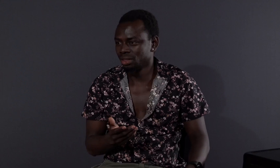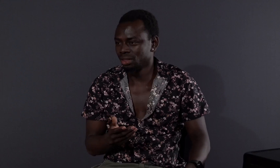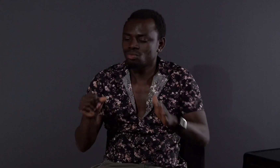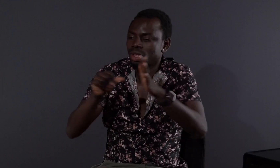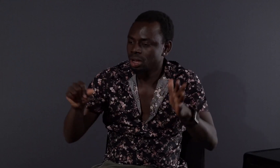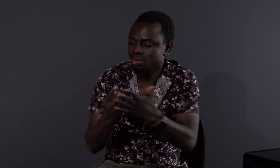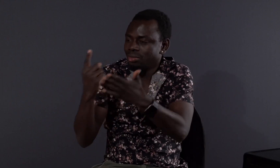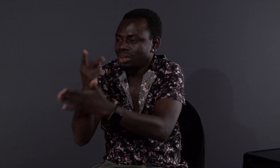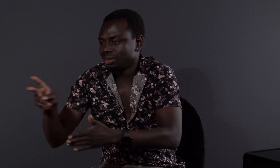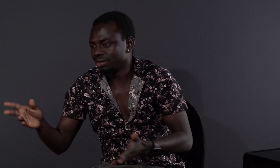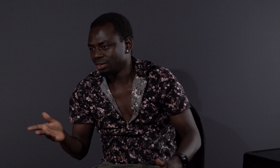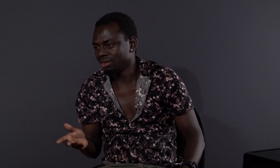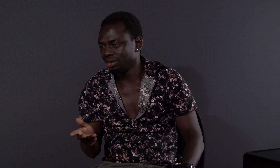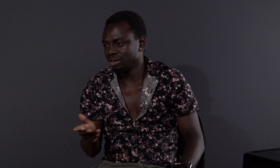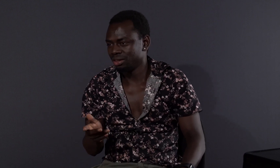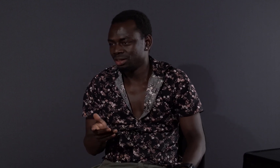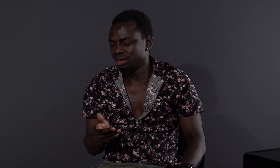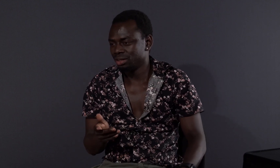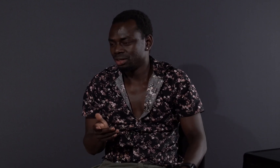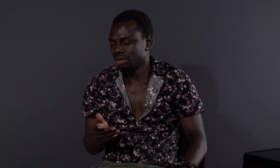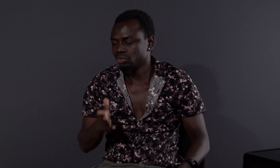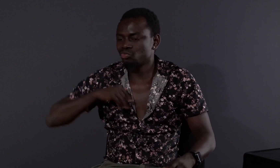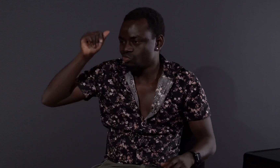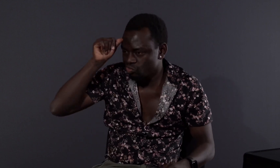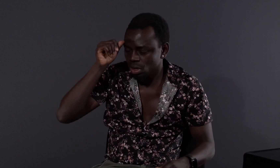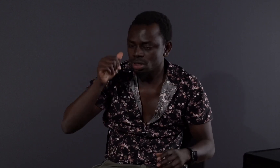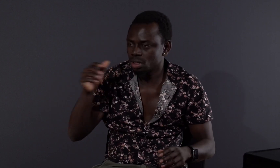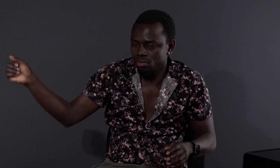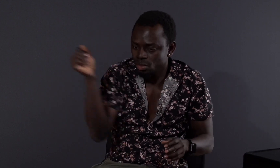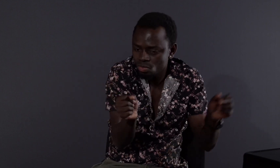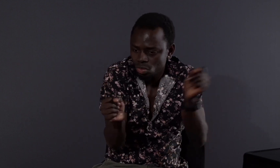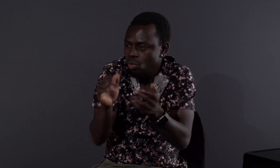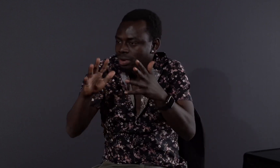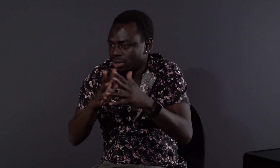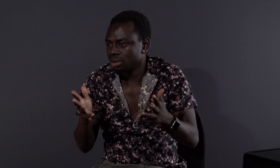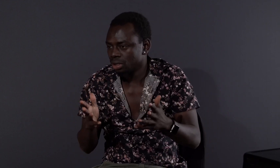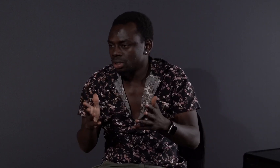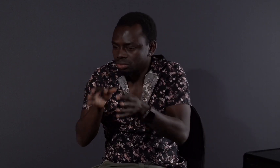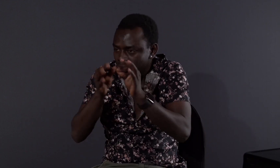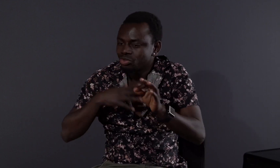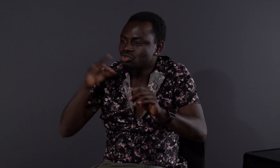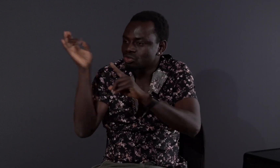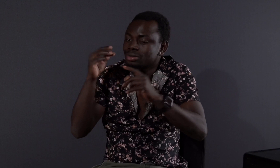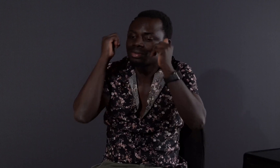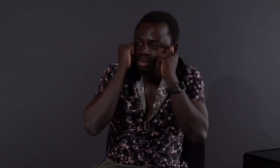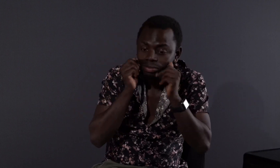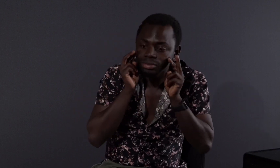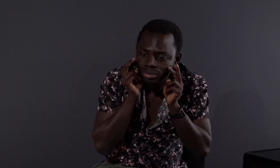times. I wanted to know what was going on, and I needed an interpreter to relay what was happening in a visual way, so